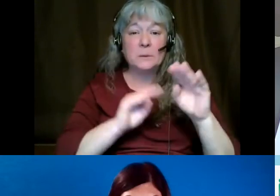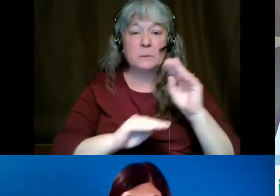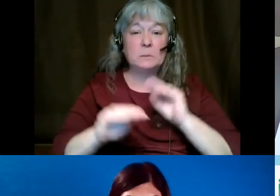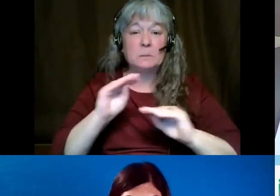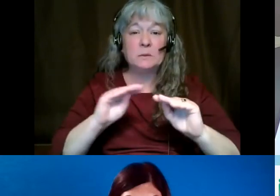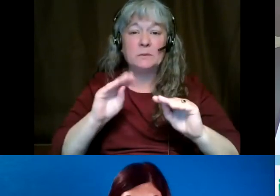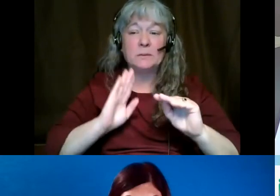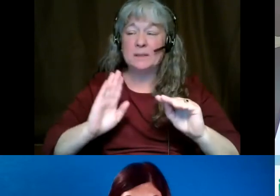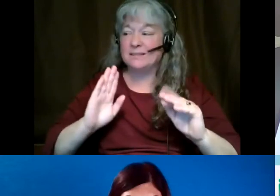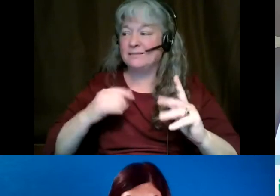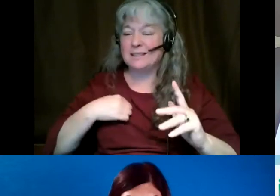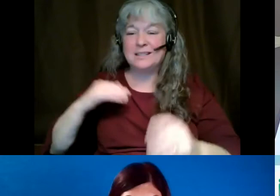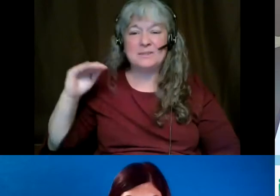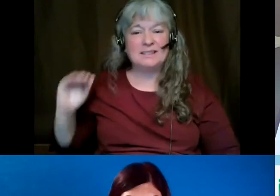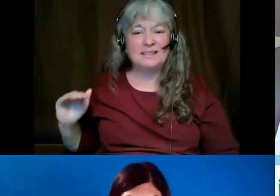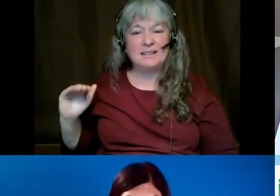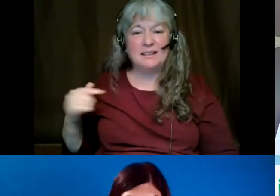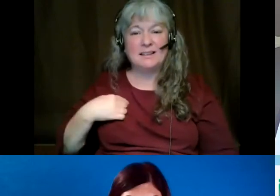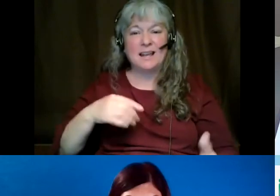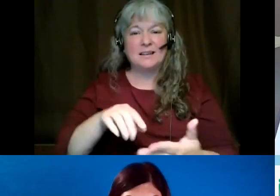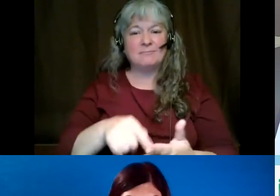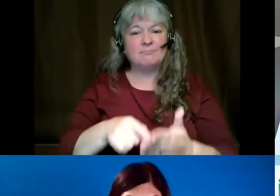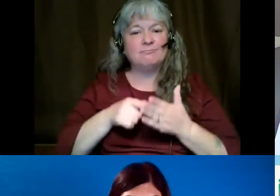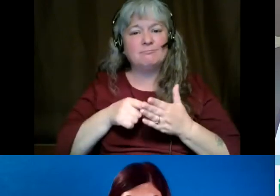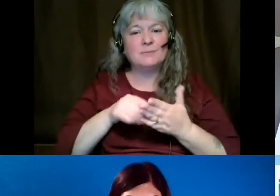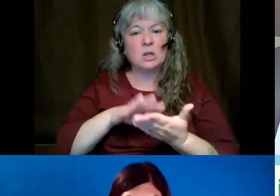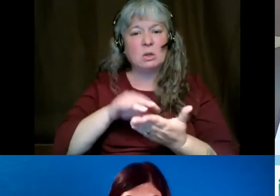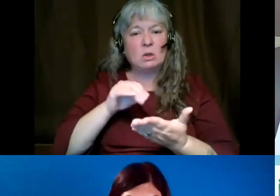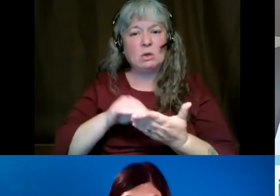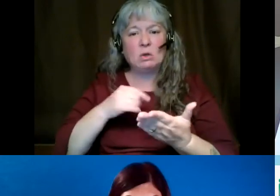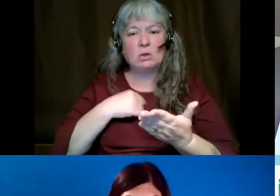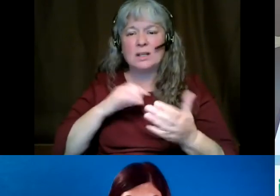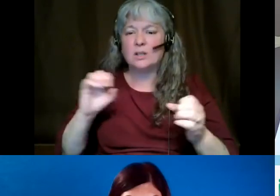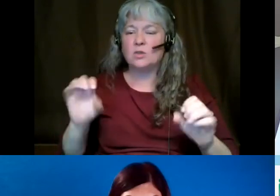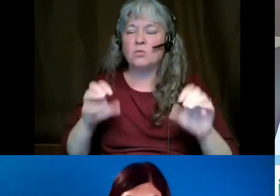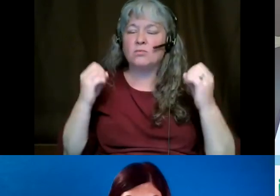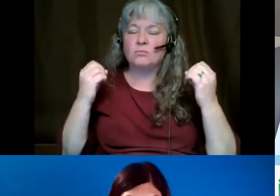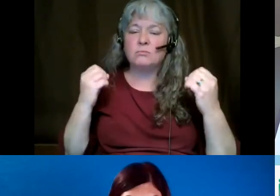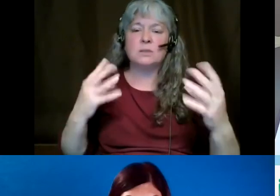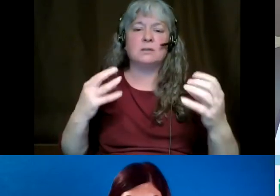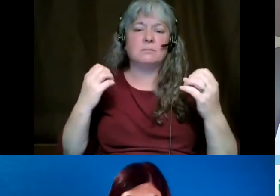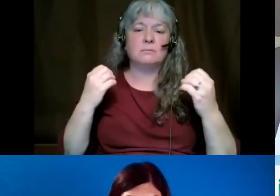where like I had to learn it. I went through hundreds of hours